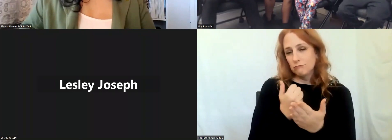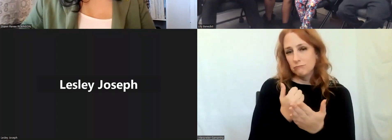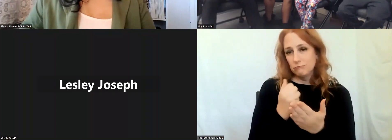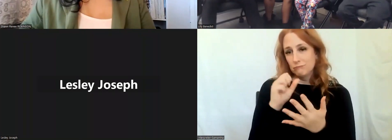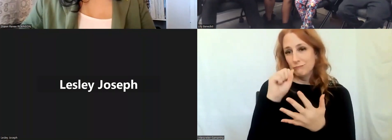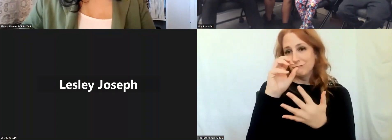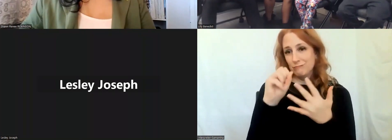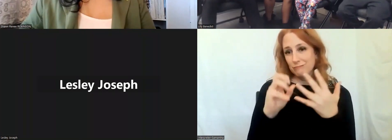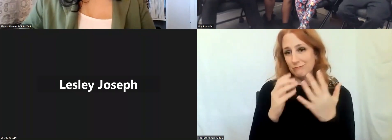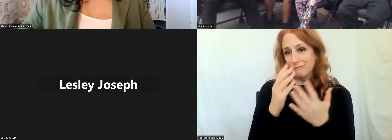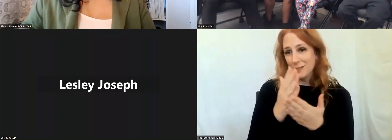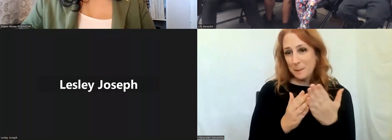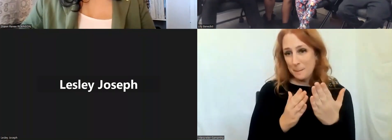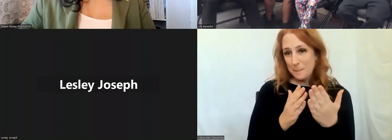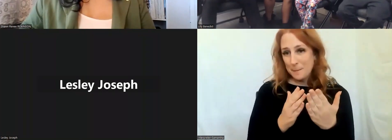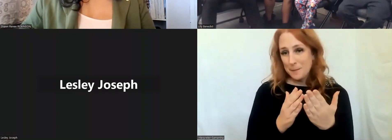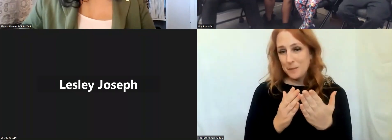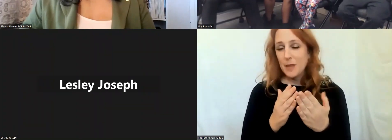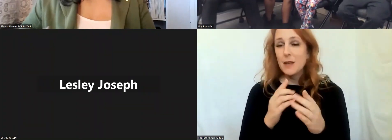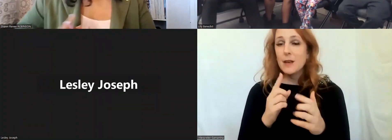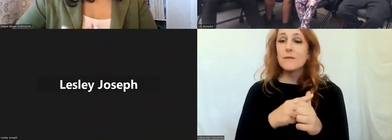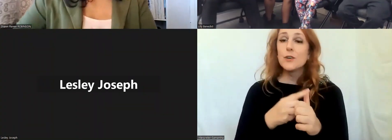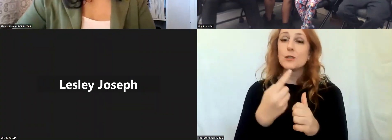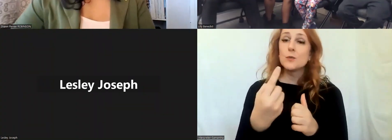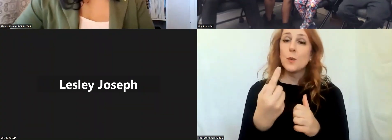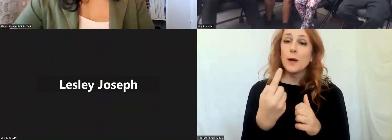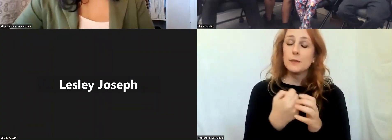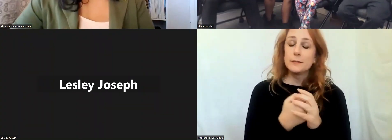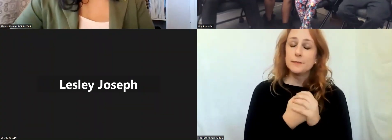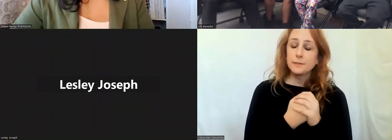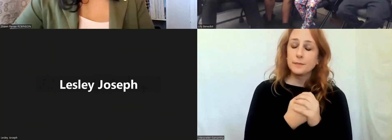them. And the first one,